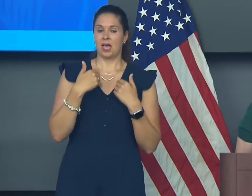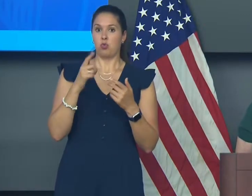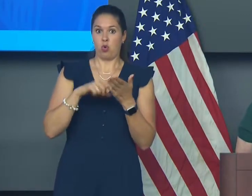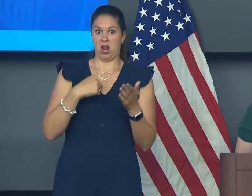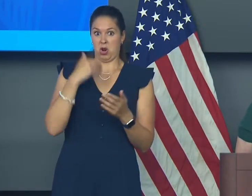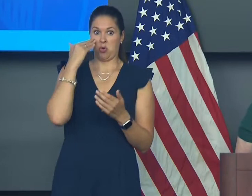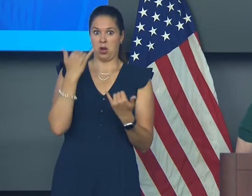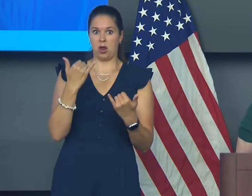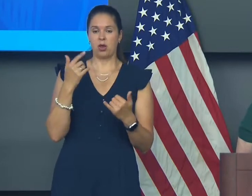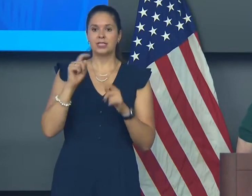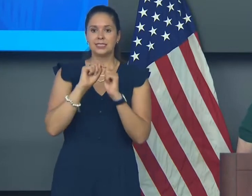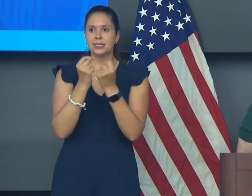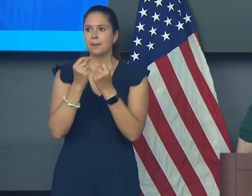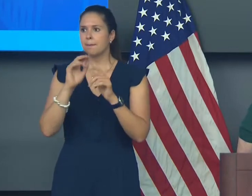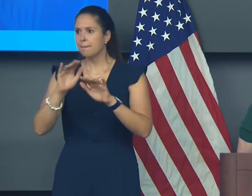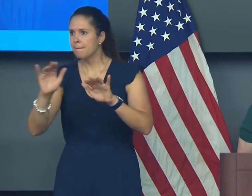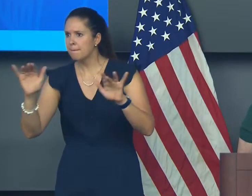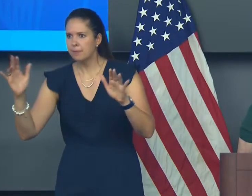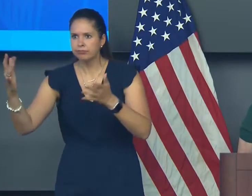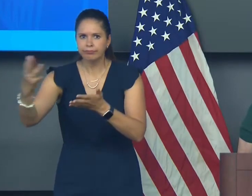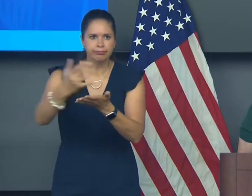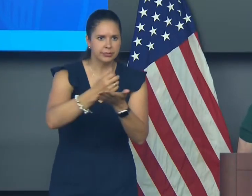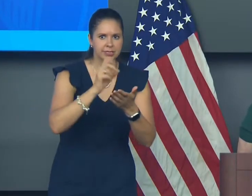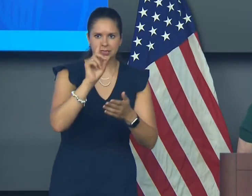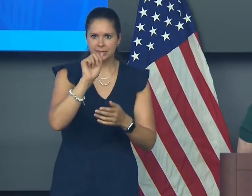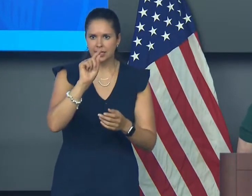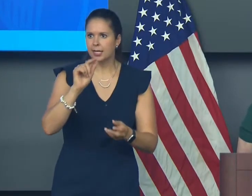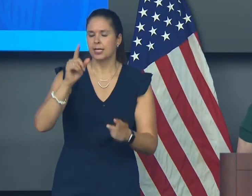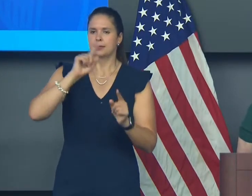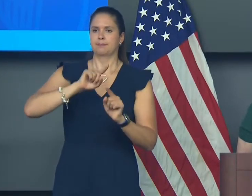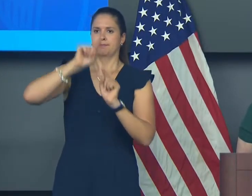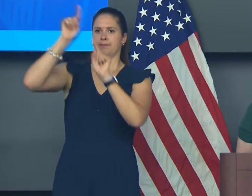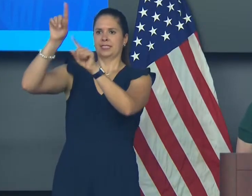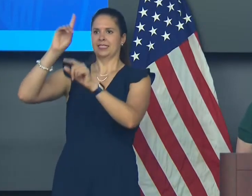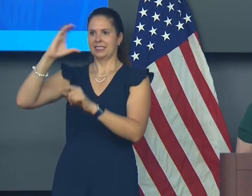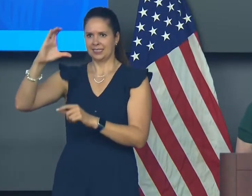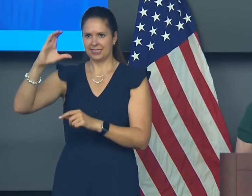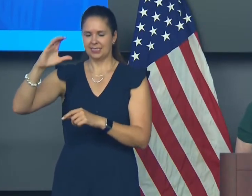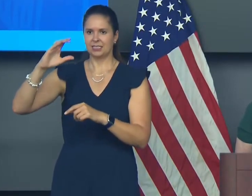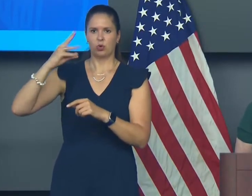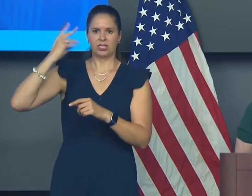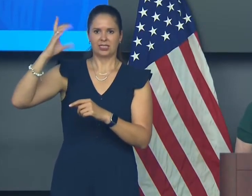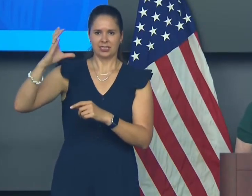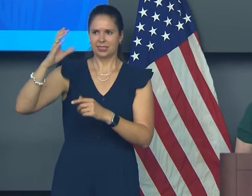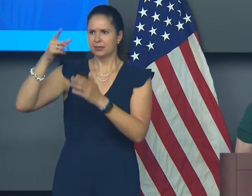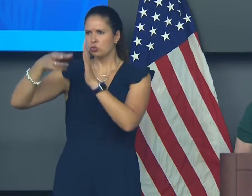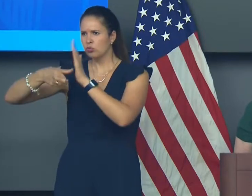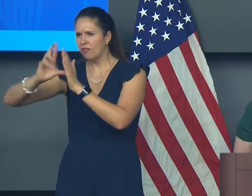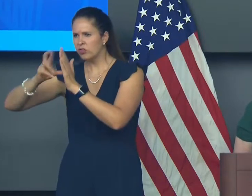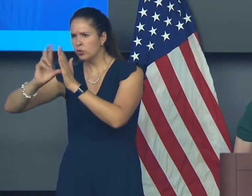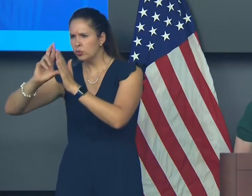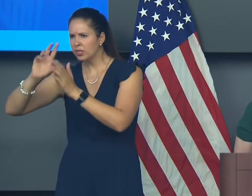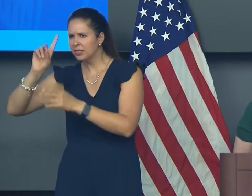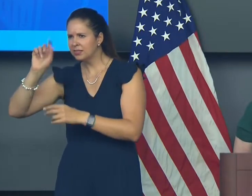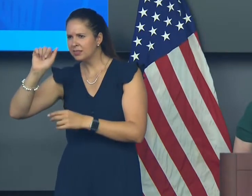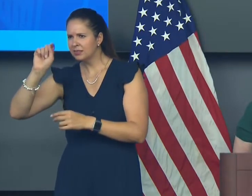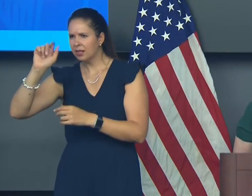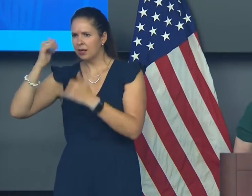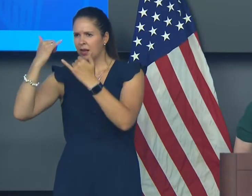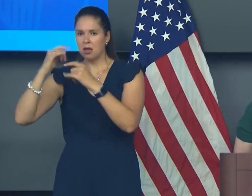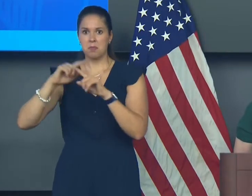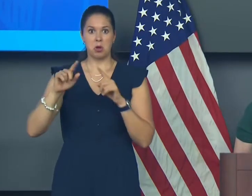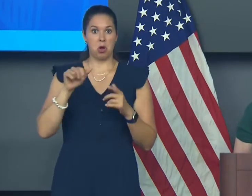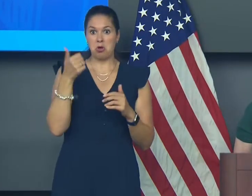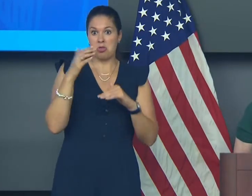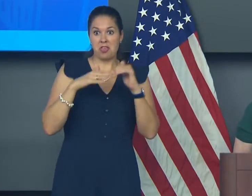field, and they have collected the data. They have went back to DC, and they are reviewing the data and the needs of the state right now. Other than